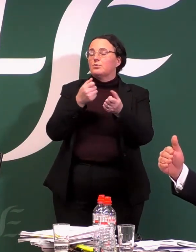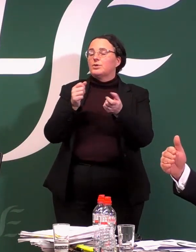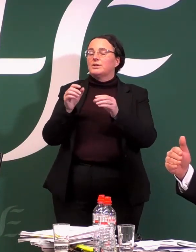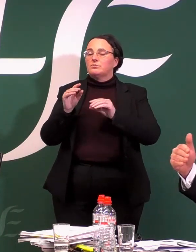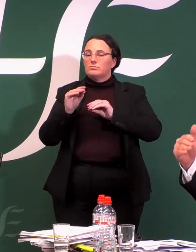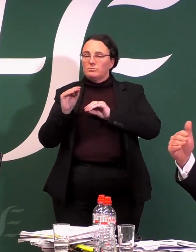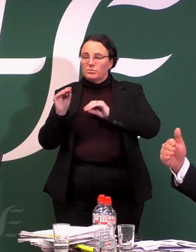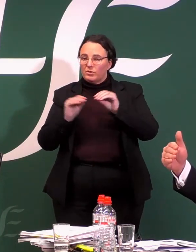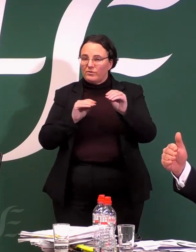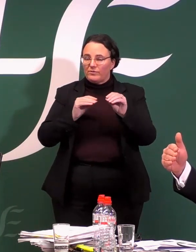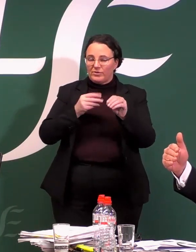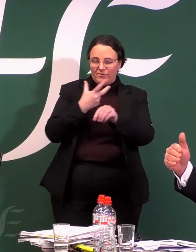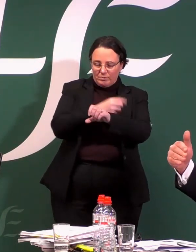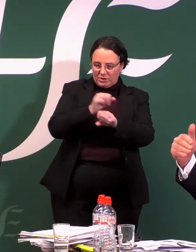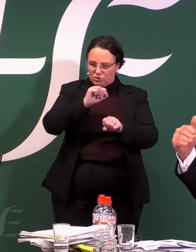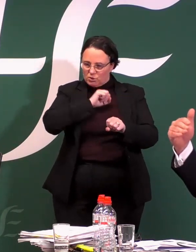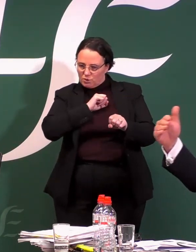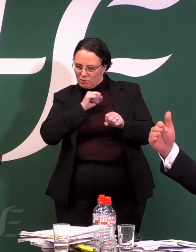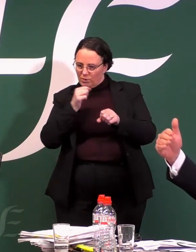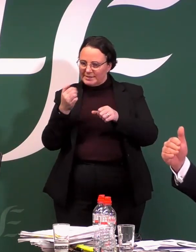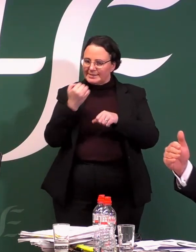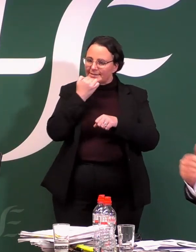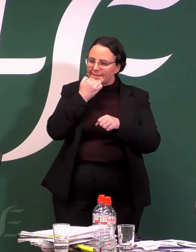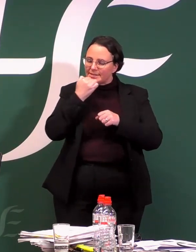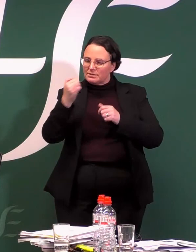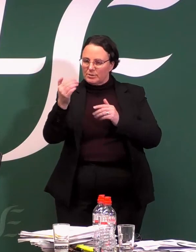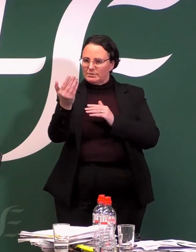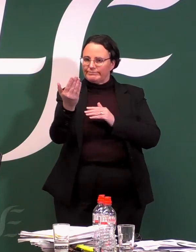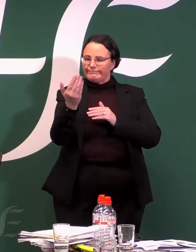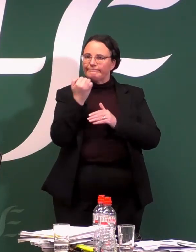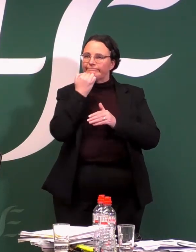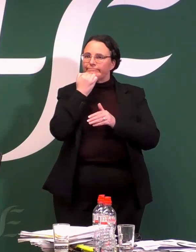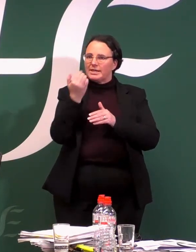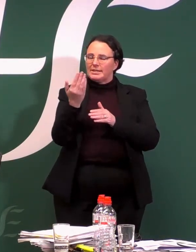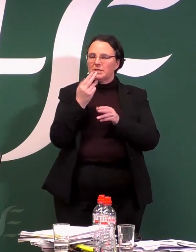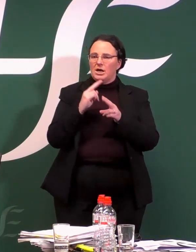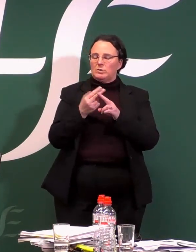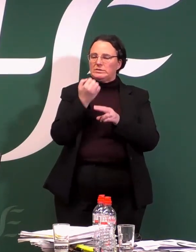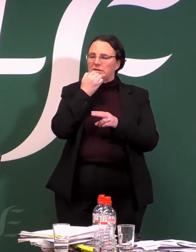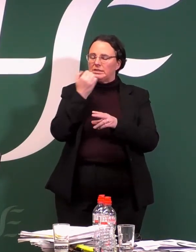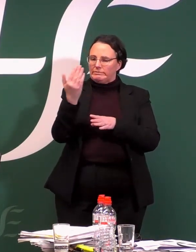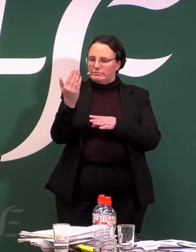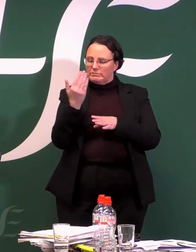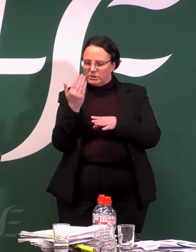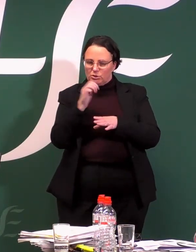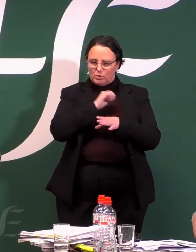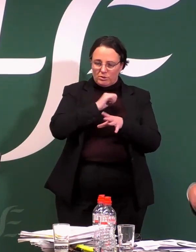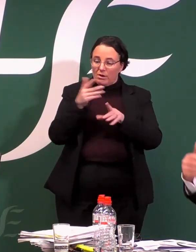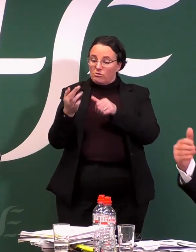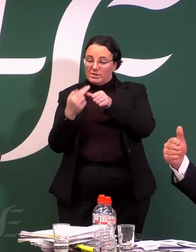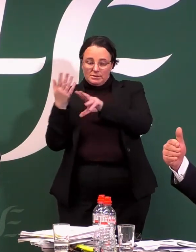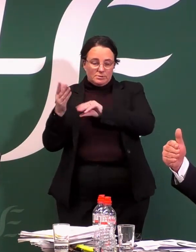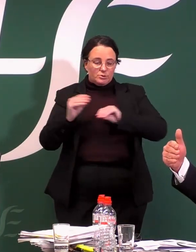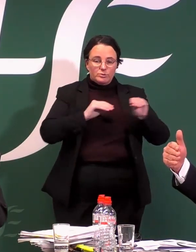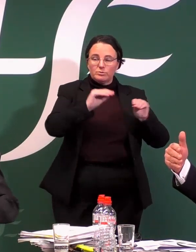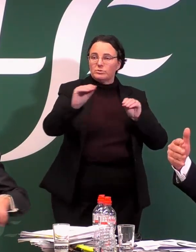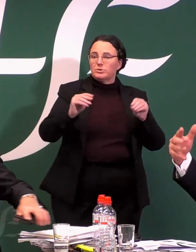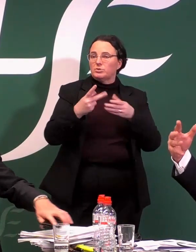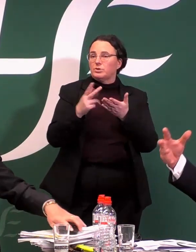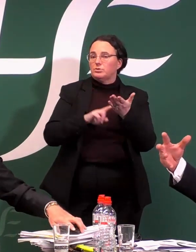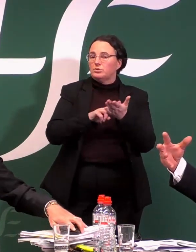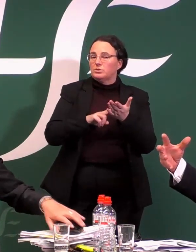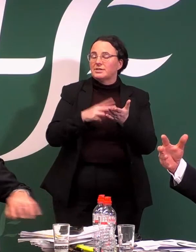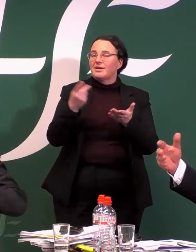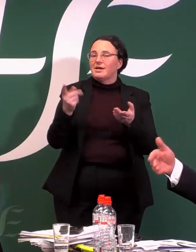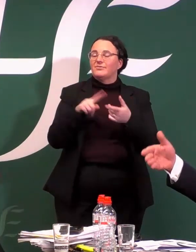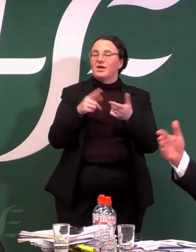then based on that. So we're always making sure, I suppose, that we don't get anywhere close to expiry. And I think I mentioned previously, then the other thing that we also keep an eye on is if we